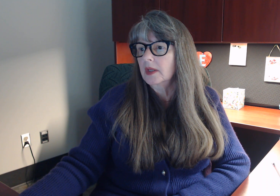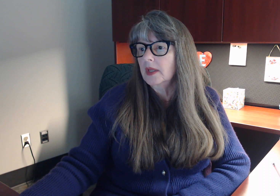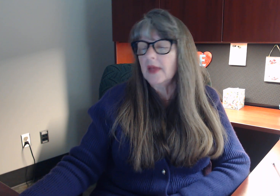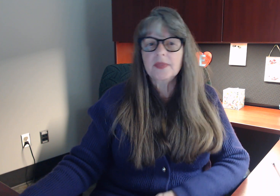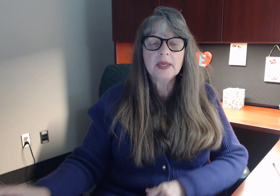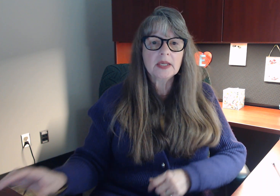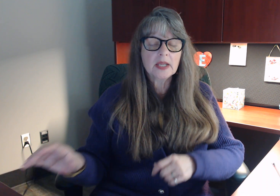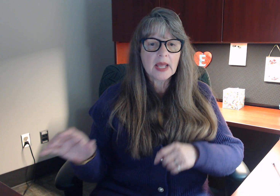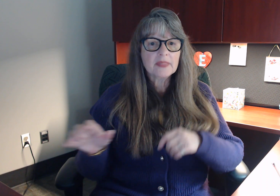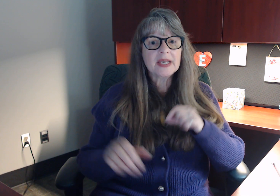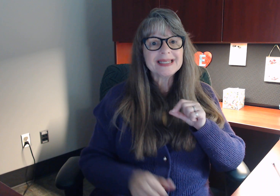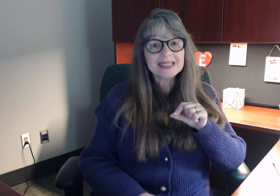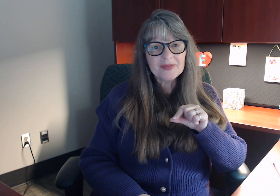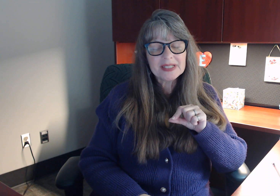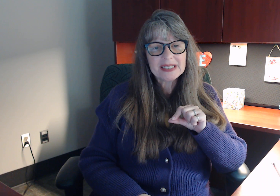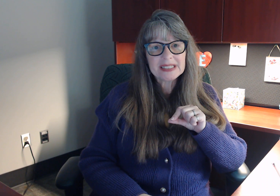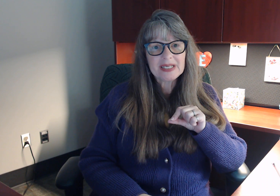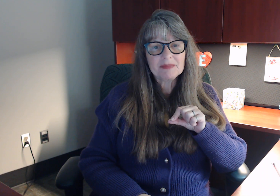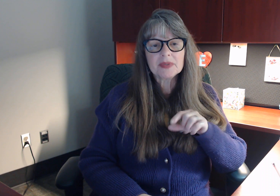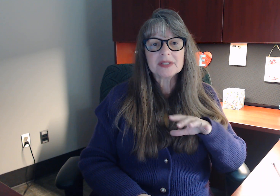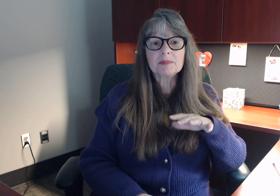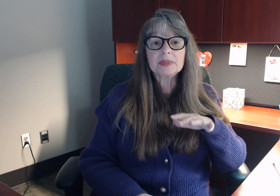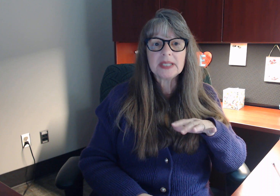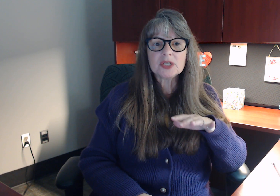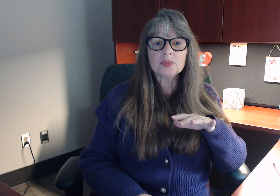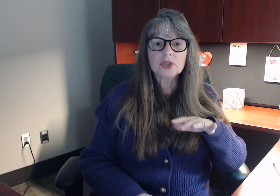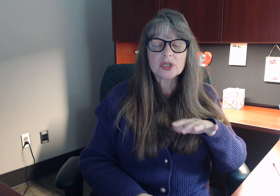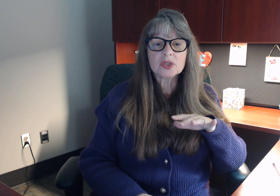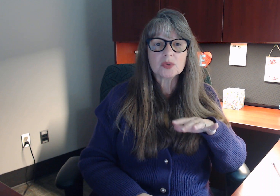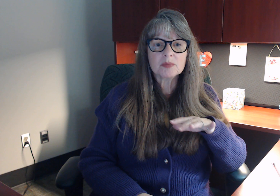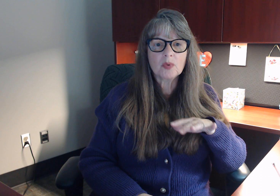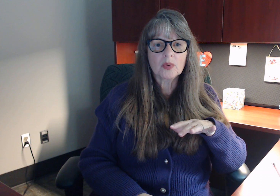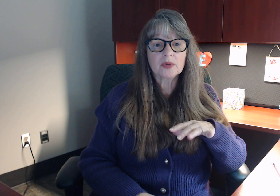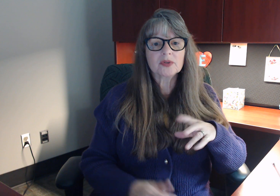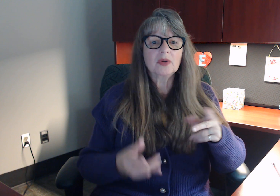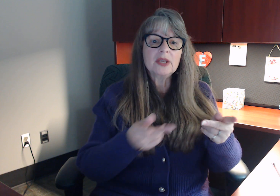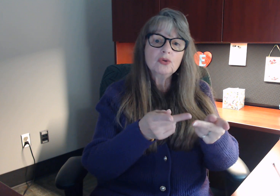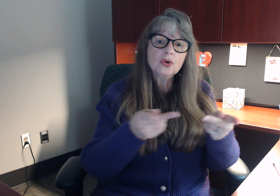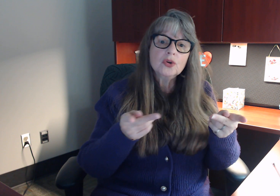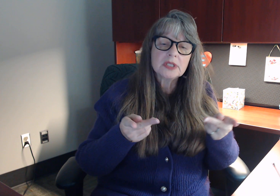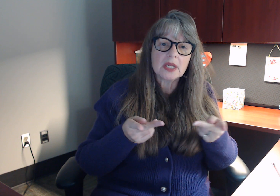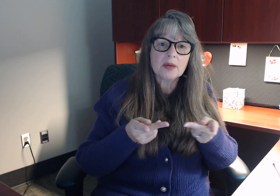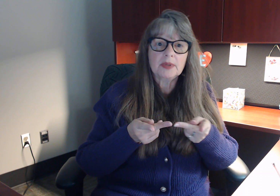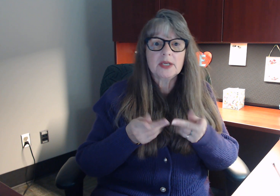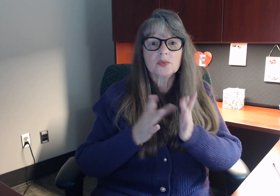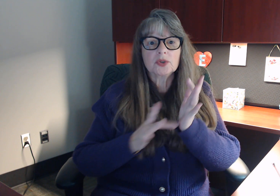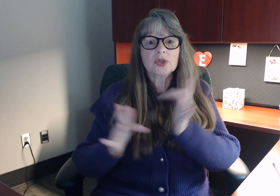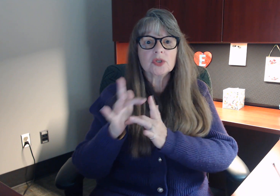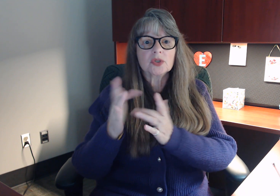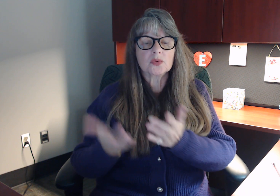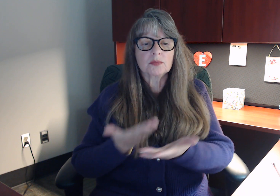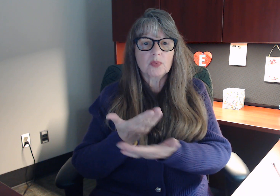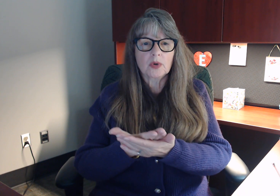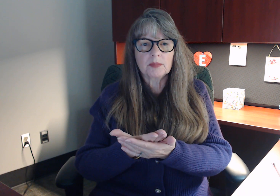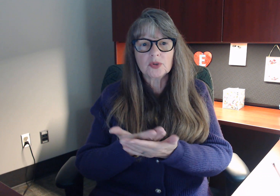And then the nativity scene, remember, that's the place where Jesus was born. So you could say a place where Jesus was born, but you could